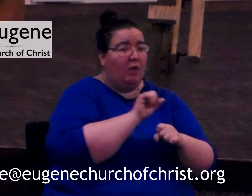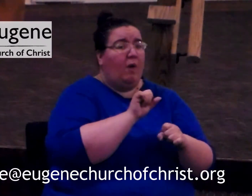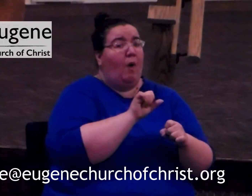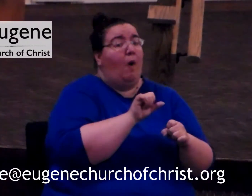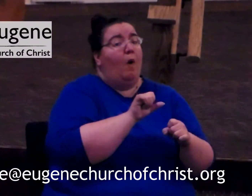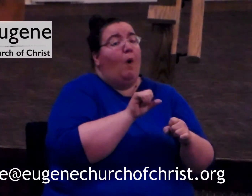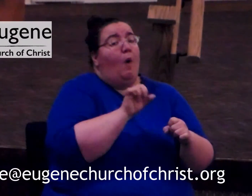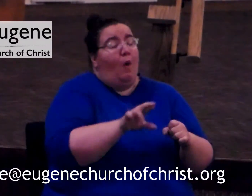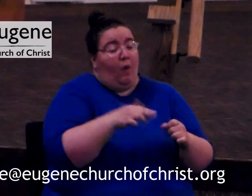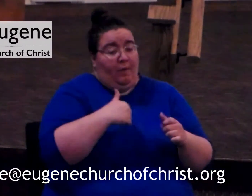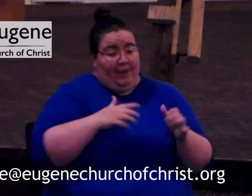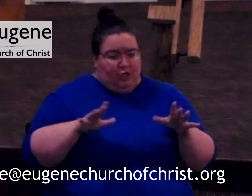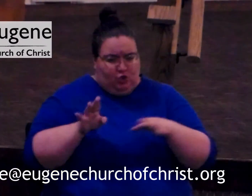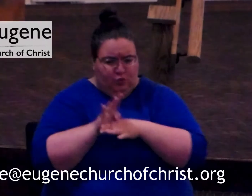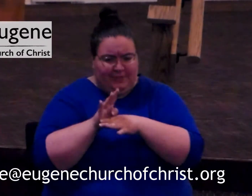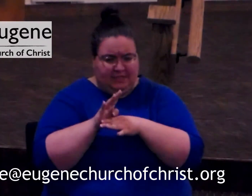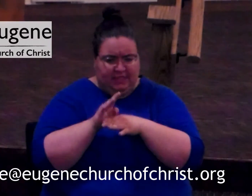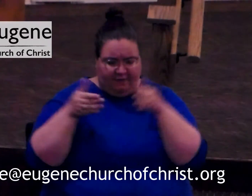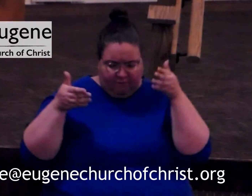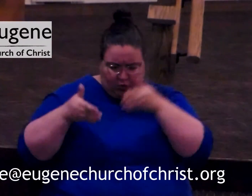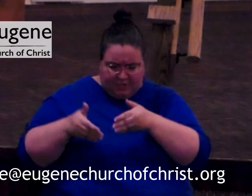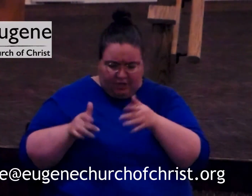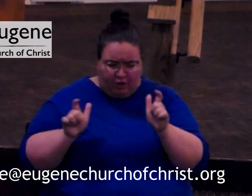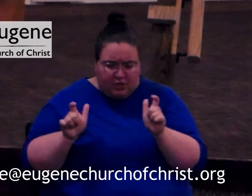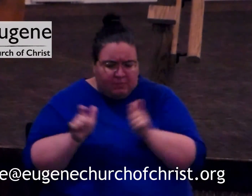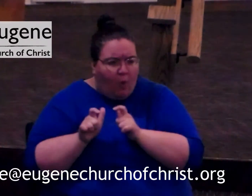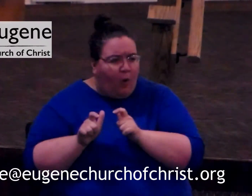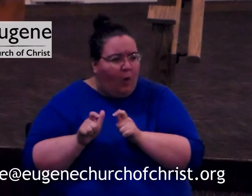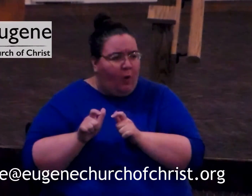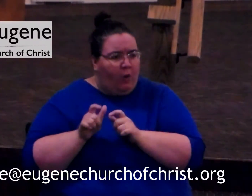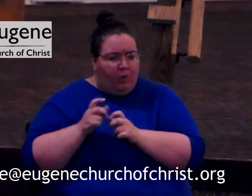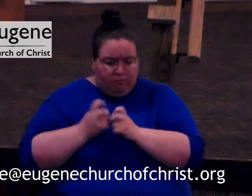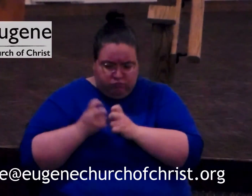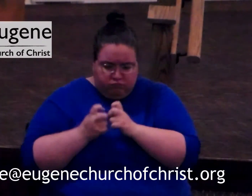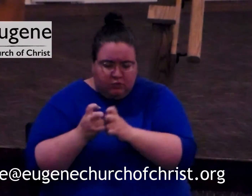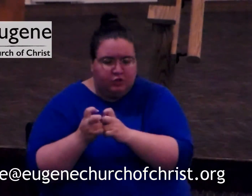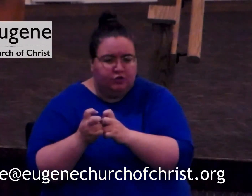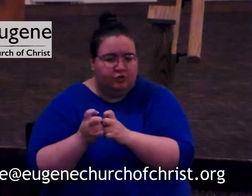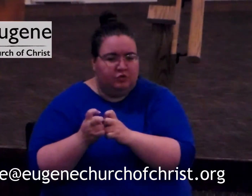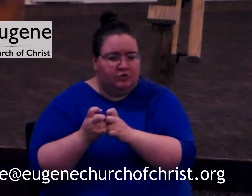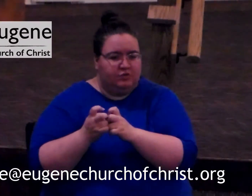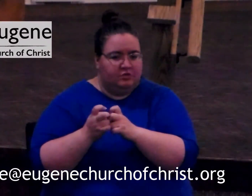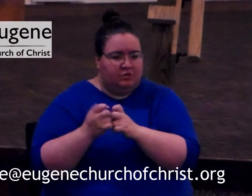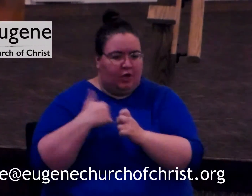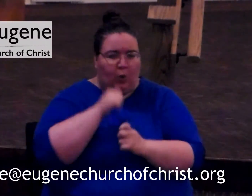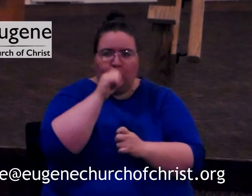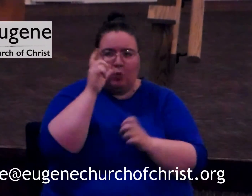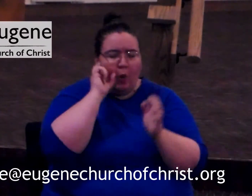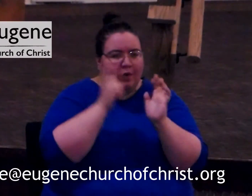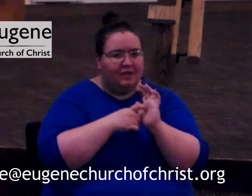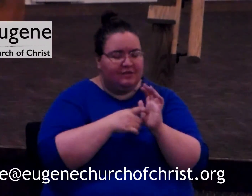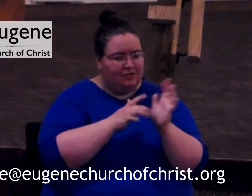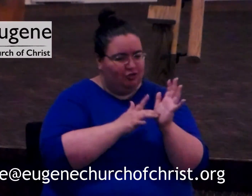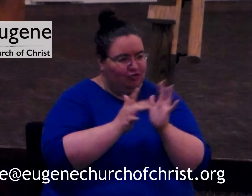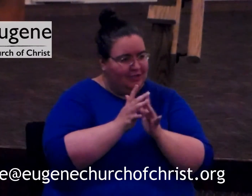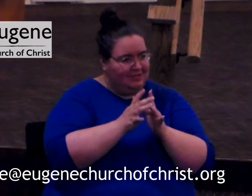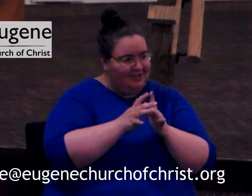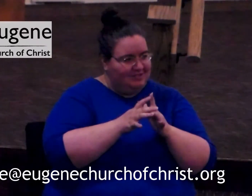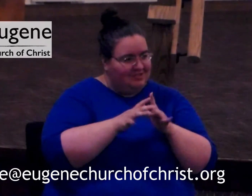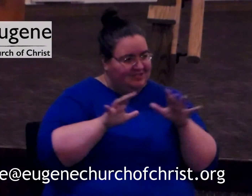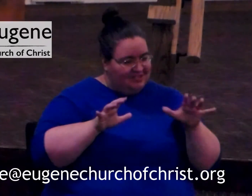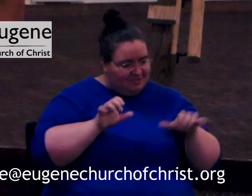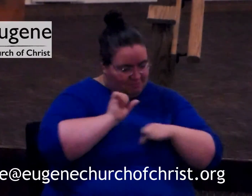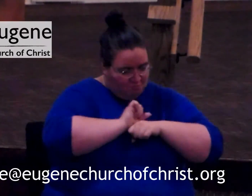story? Are we too busy caught up in other things to notice that he is there and he is doing something amazing? Are we